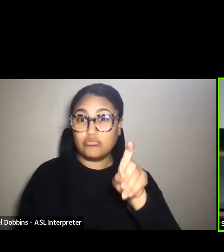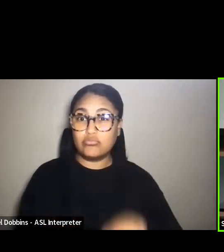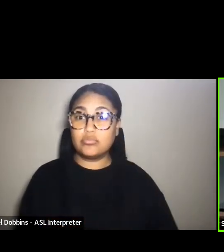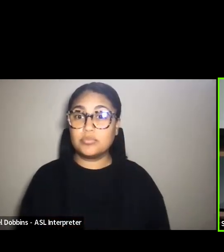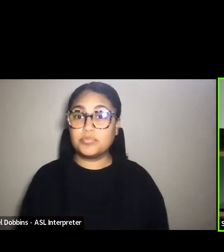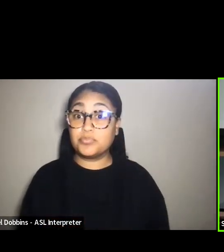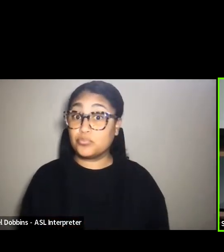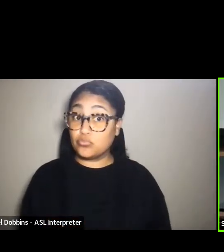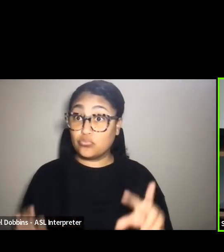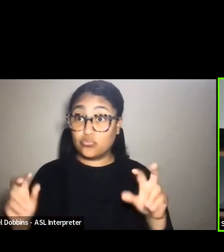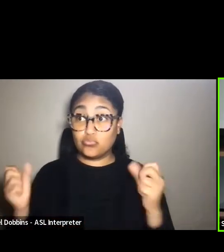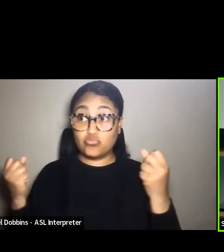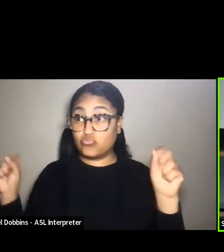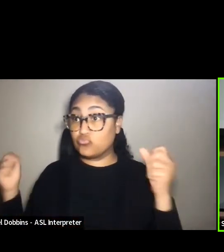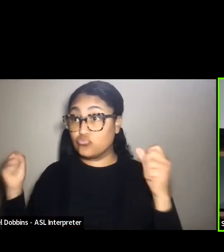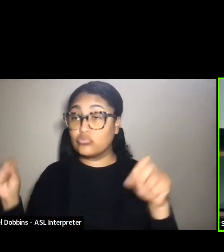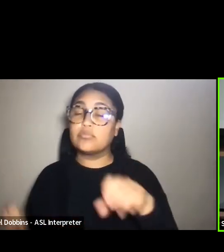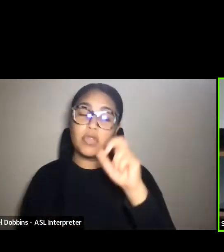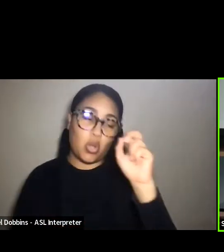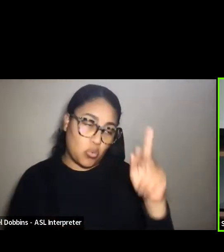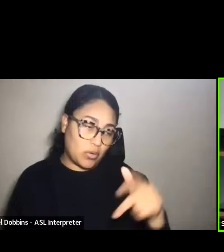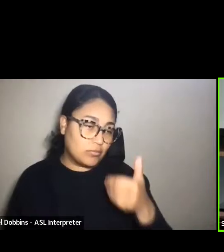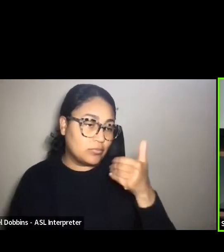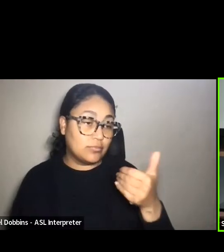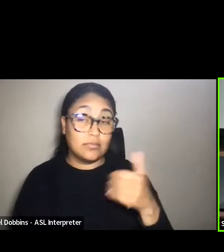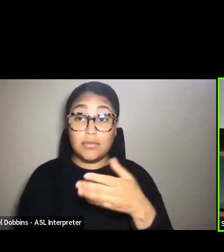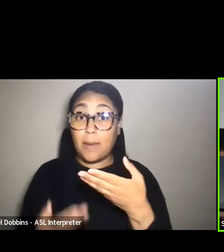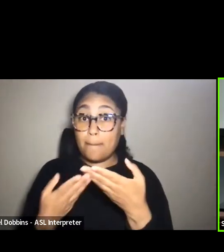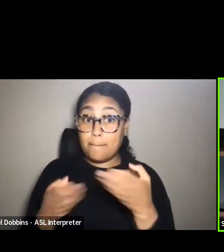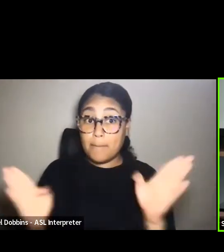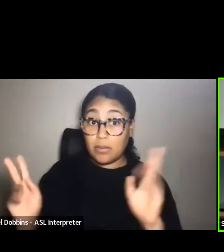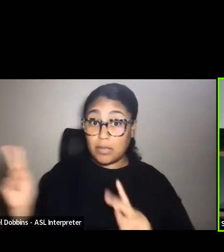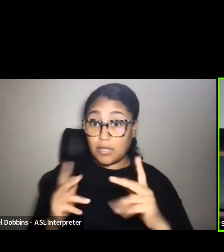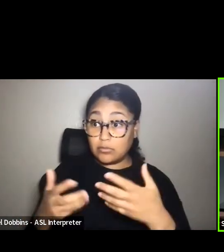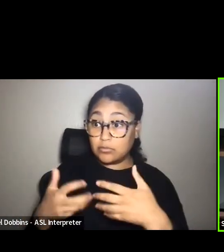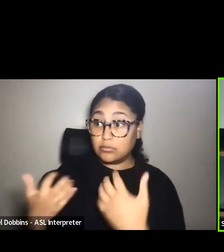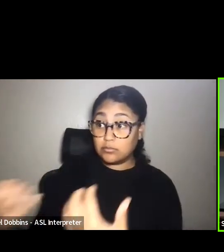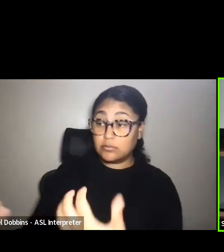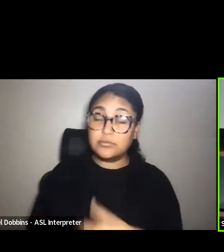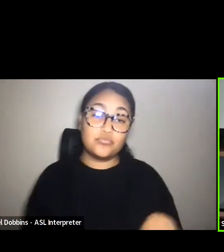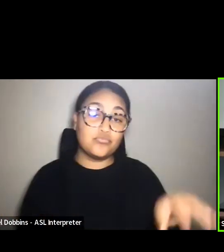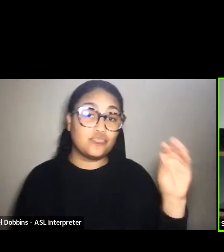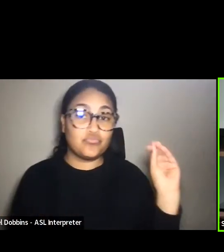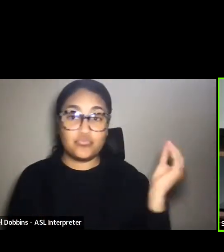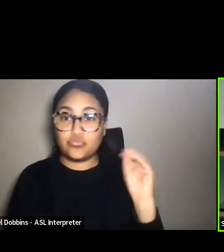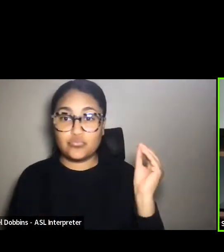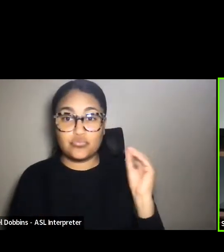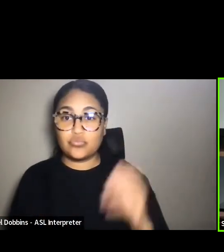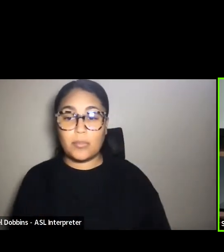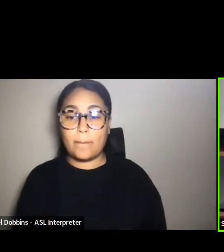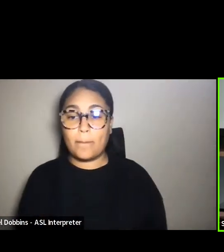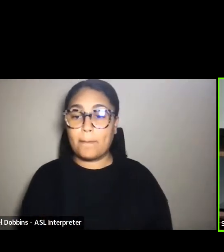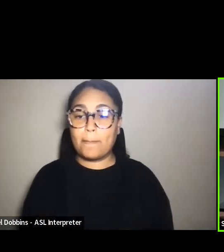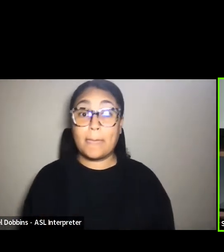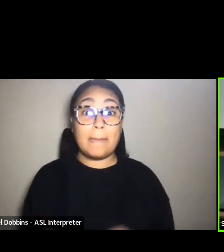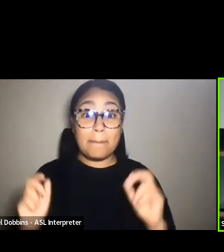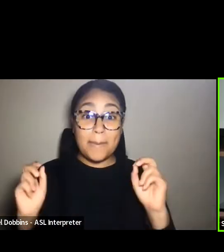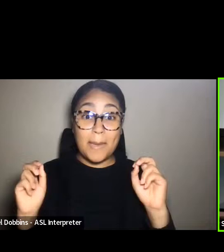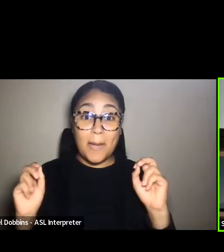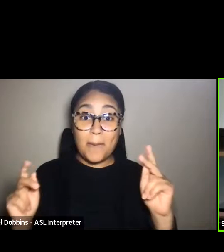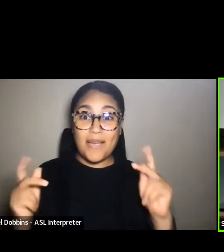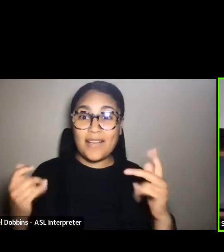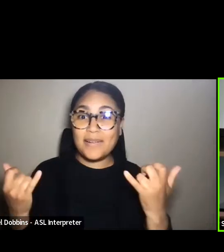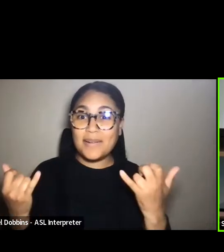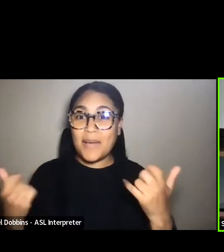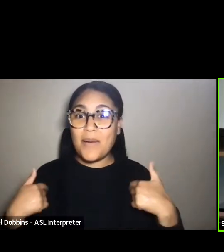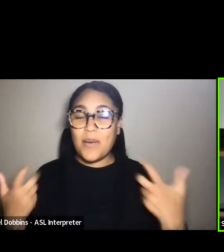No? Okay, great. Are there any questions from the public? There are none. Okay, great. Thank you. All right, I would